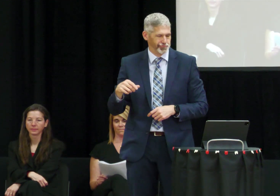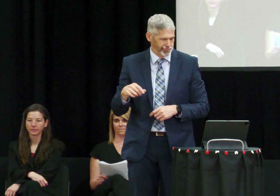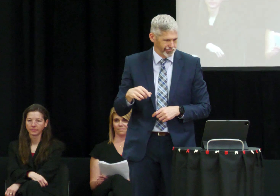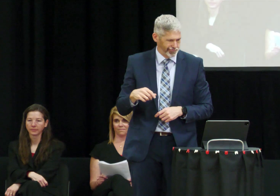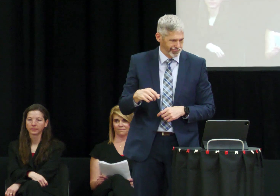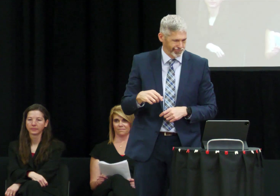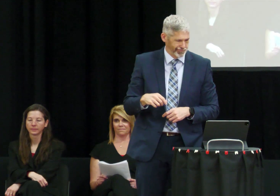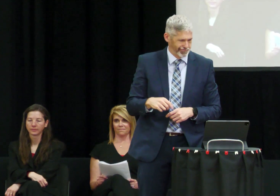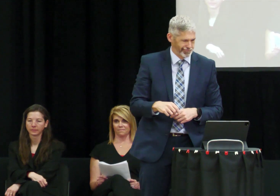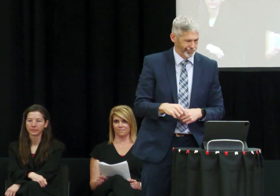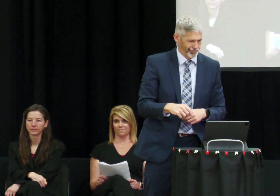and go back into the world.